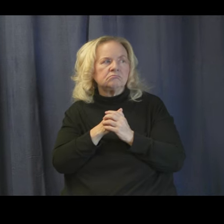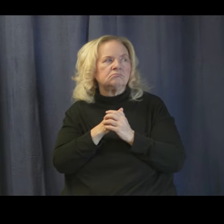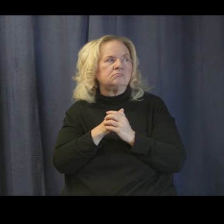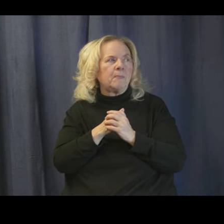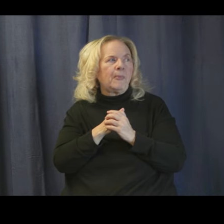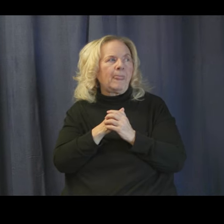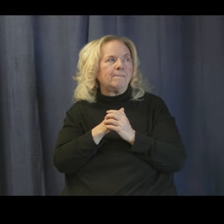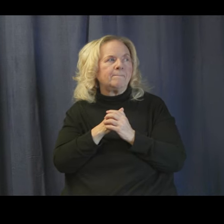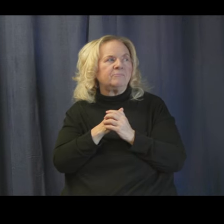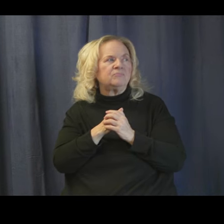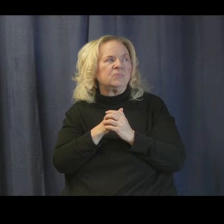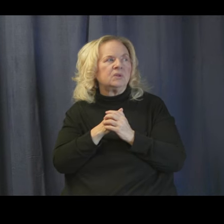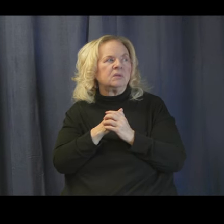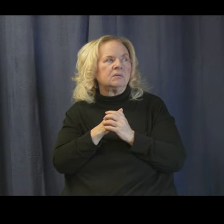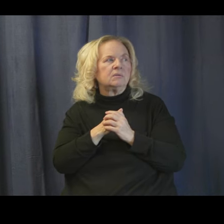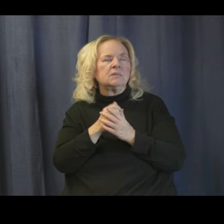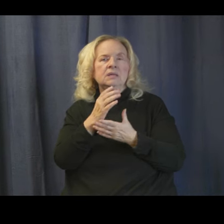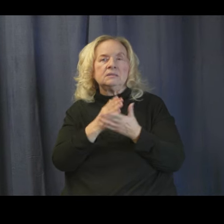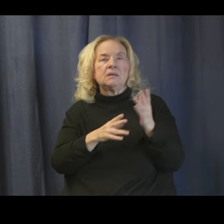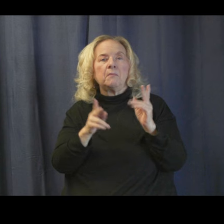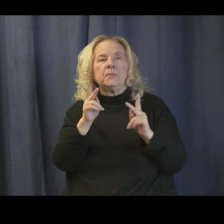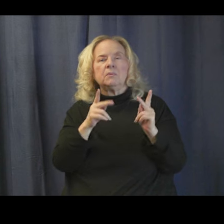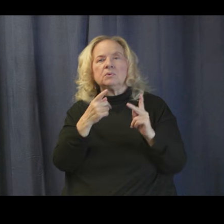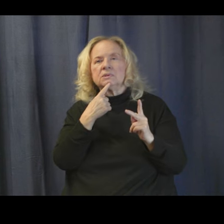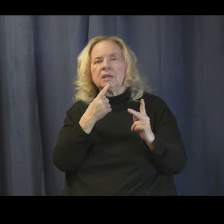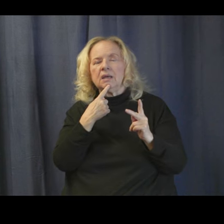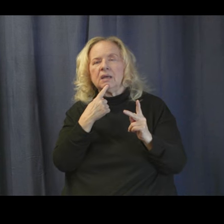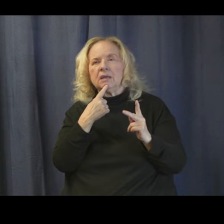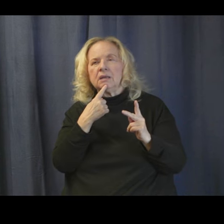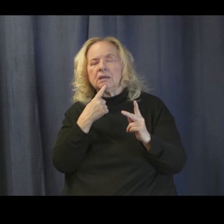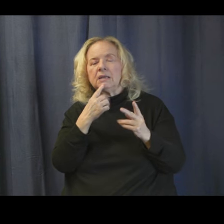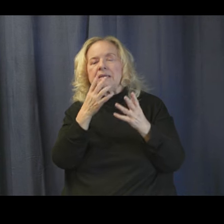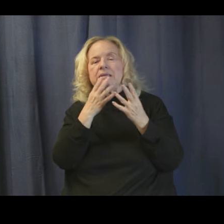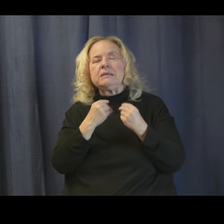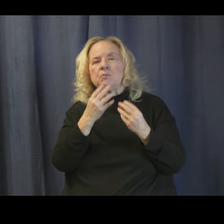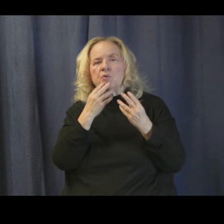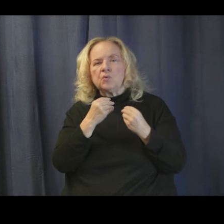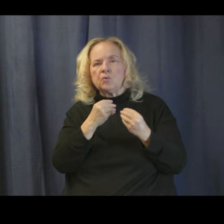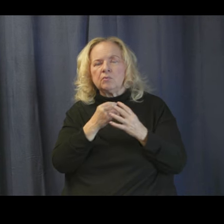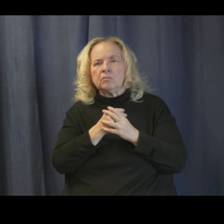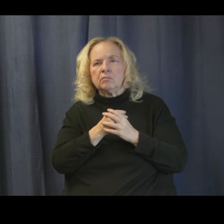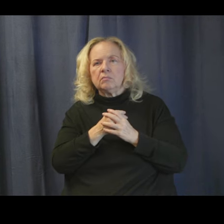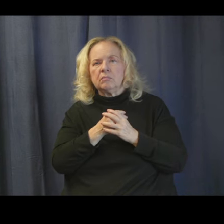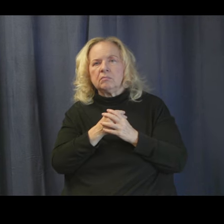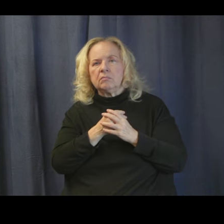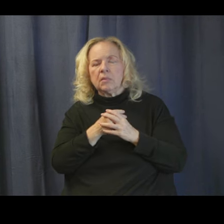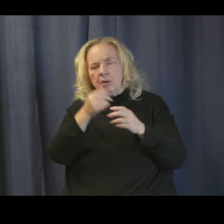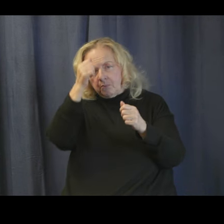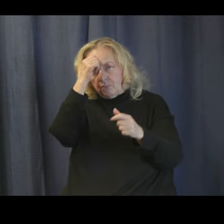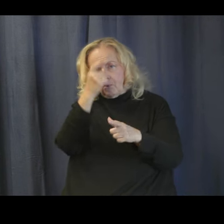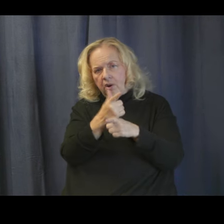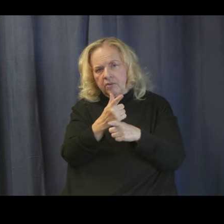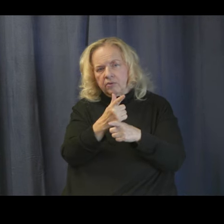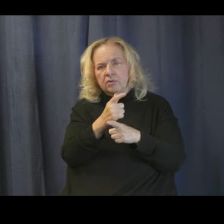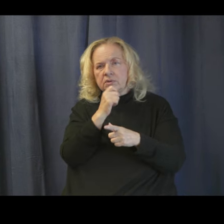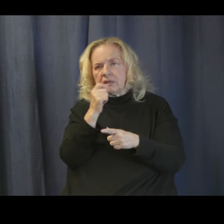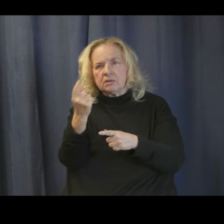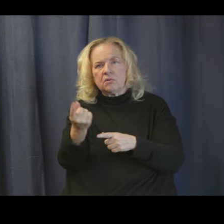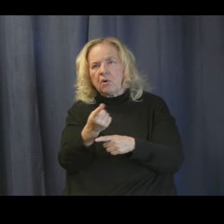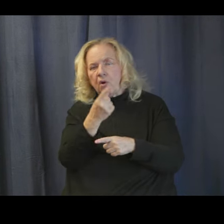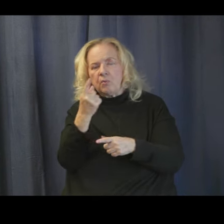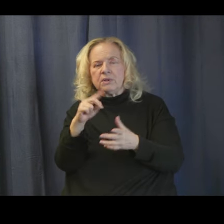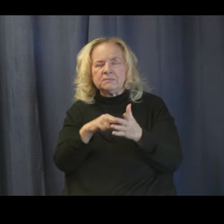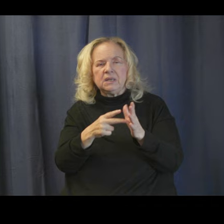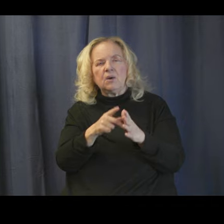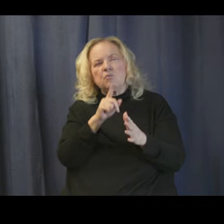you. Well, what some people say is, in Hebrew, a brother doesn't always